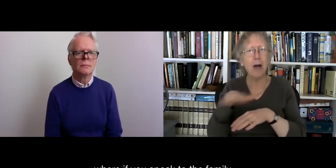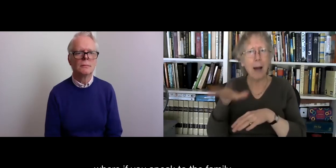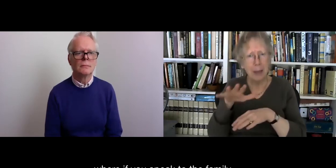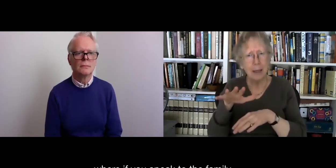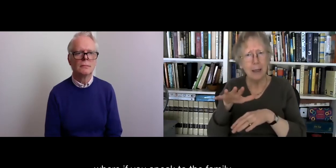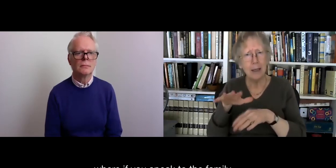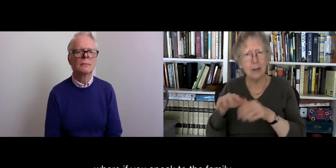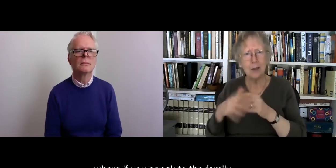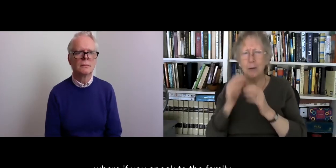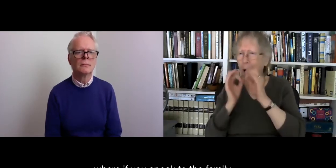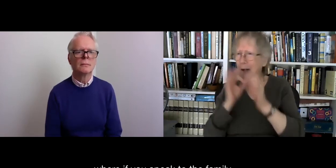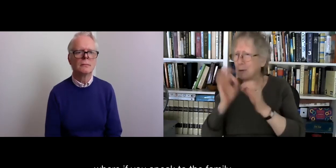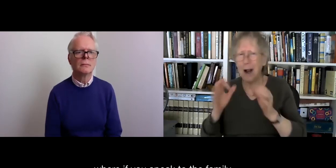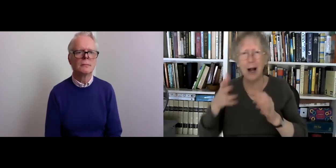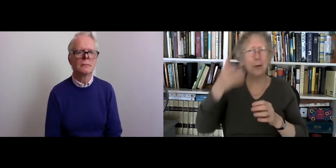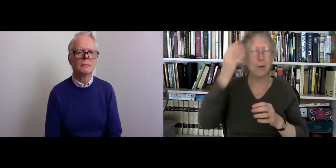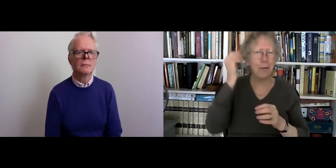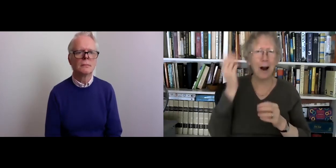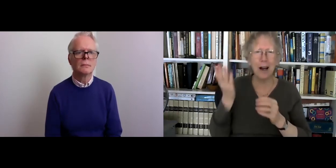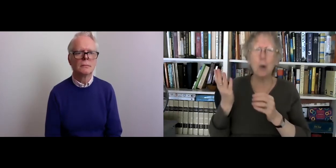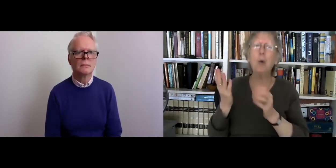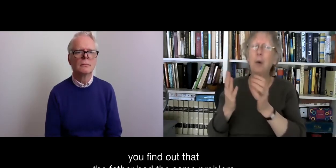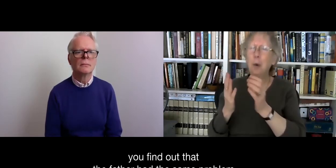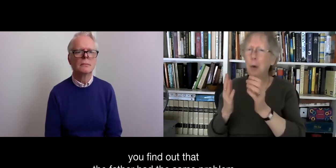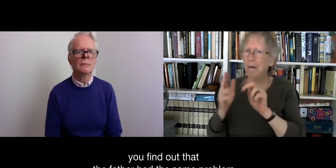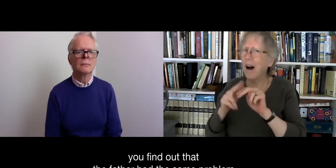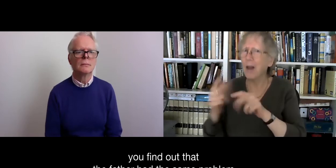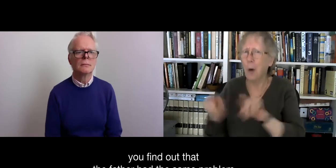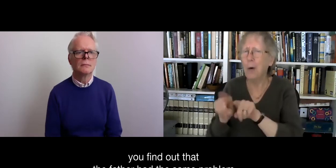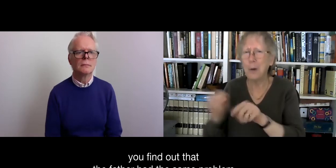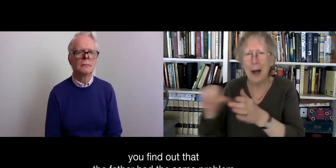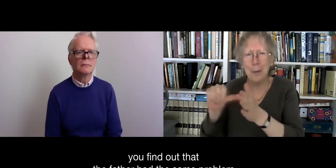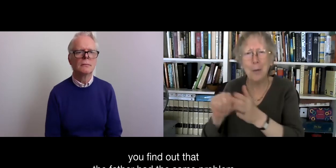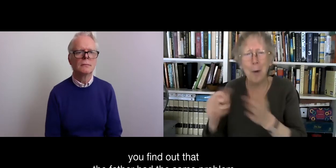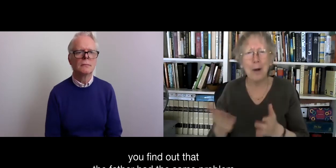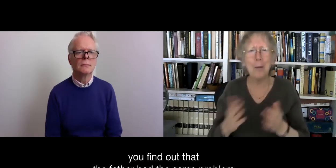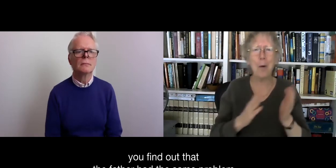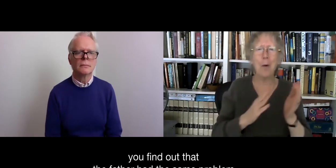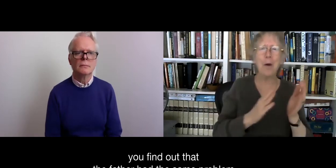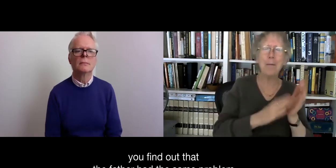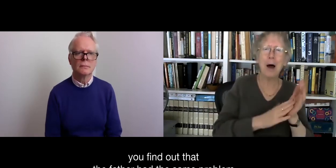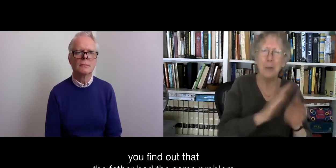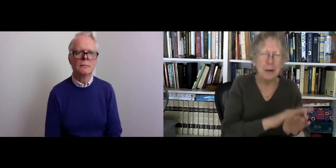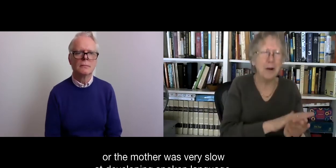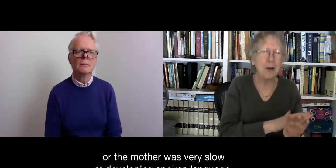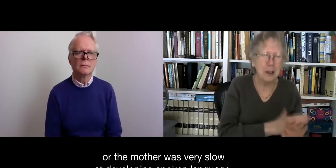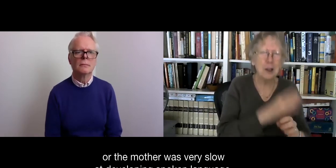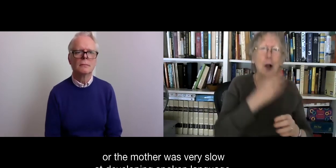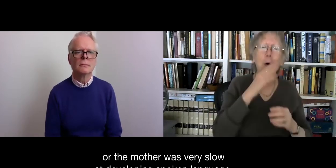where if you speak to the family, you find out that, oh yeah, the father had the same problem, or the mother was